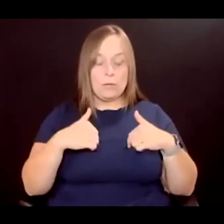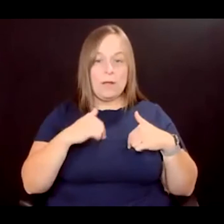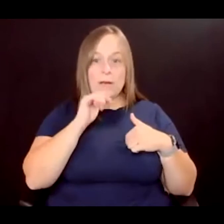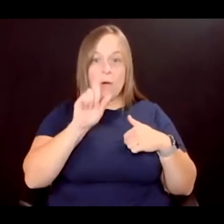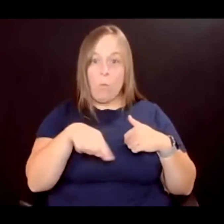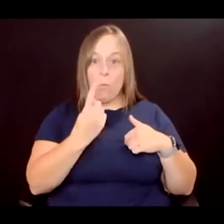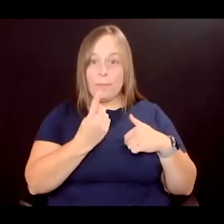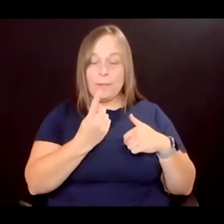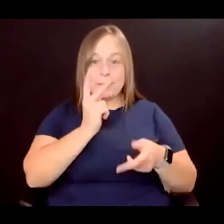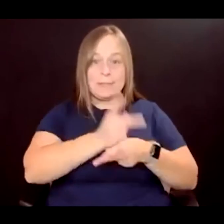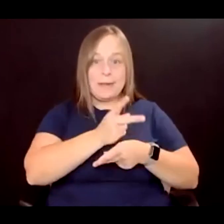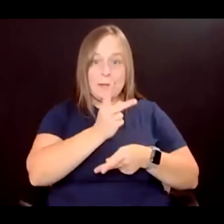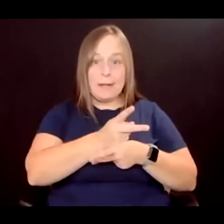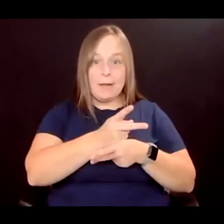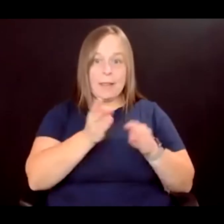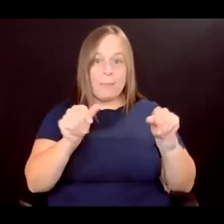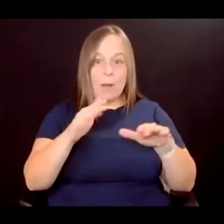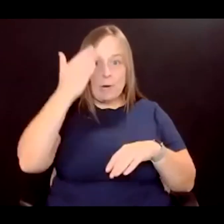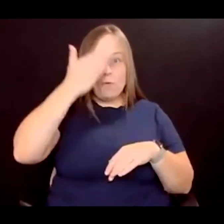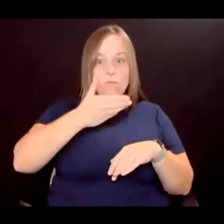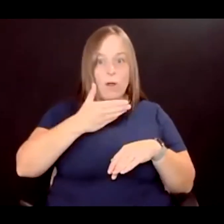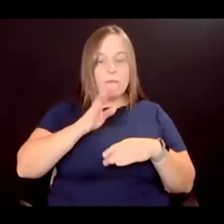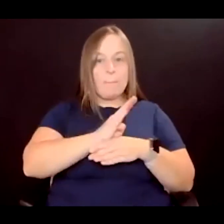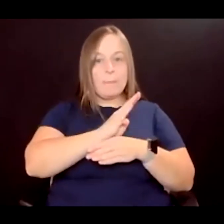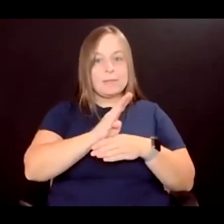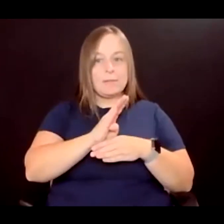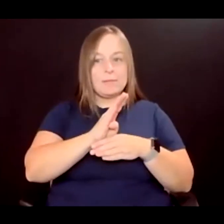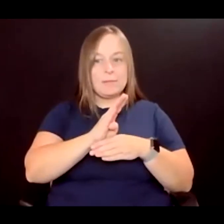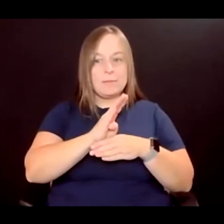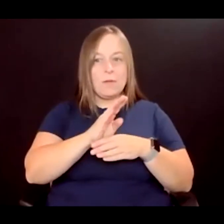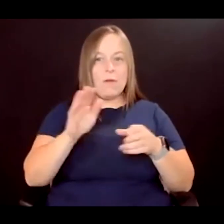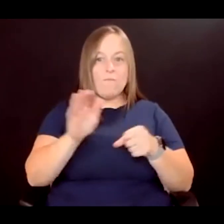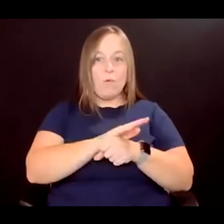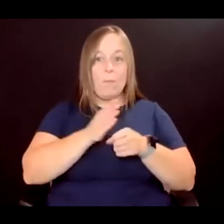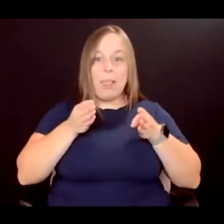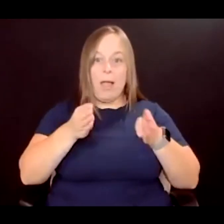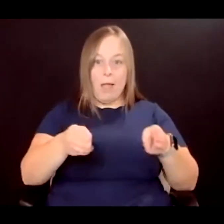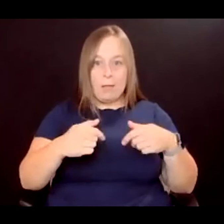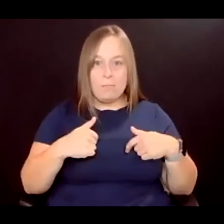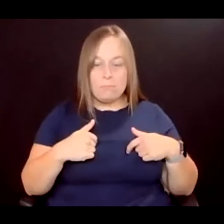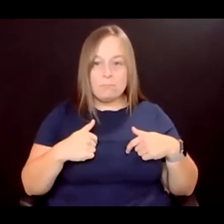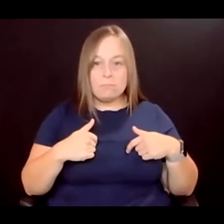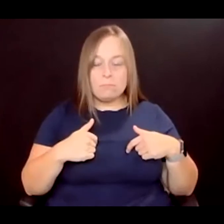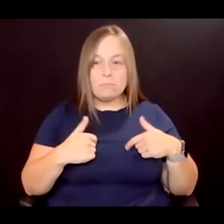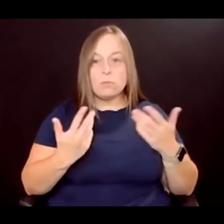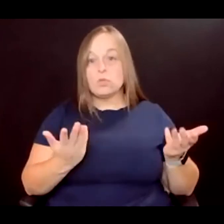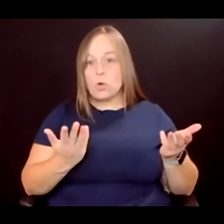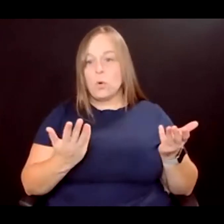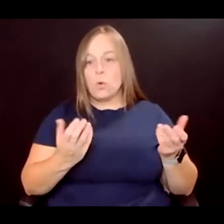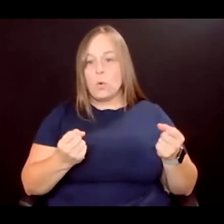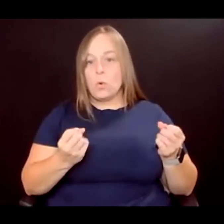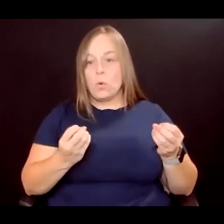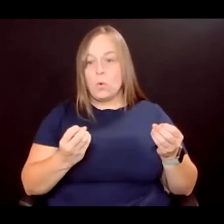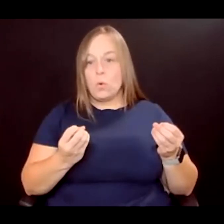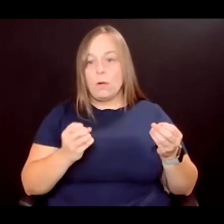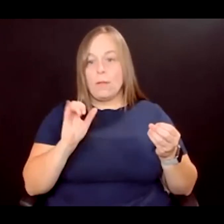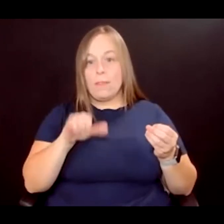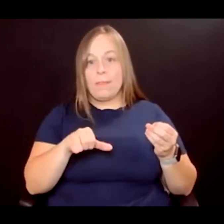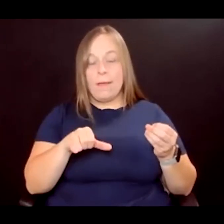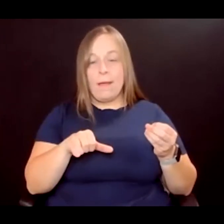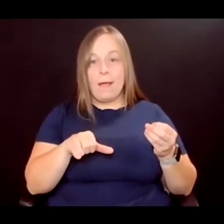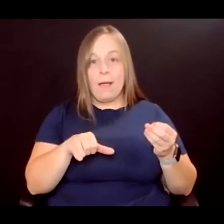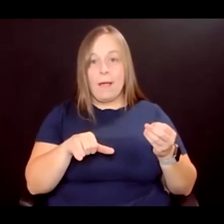either, I've seen it used with rubber or wood so in other words, you've got the sidewalk and people can circumvent that and walk to